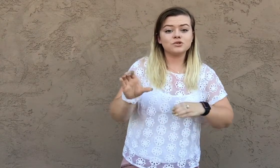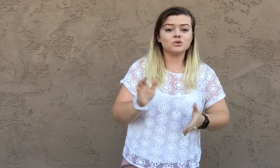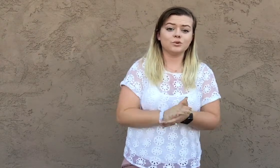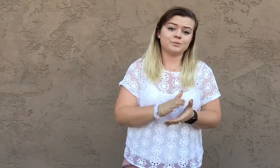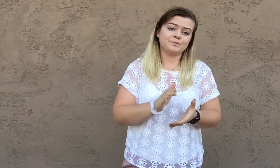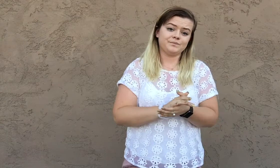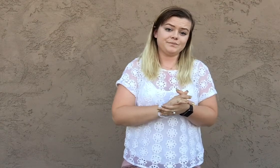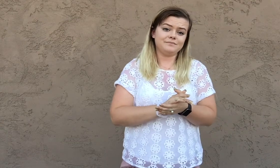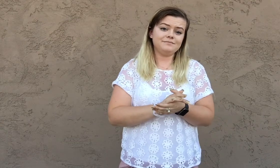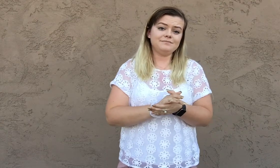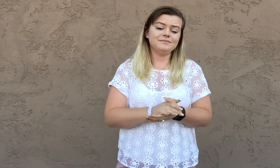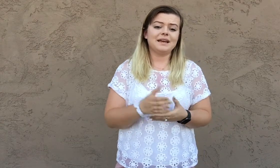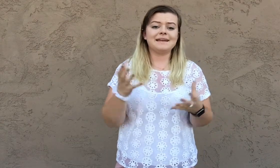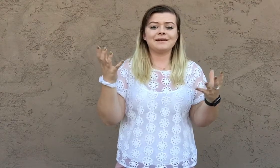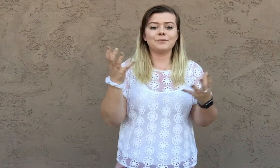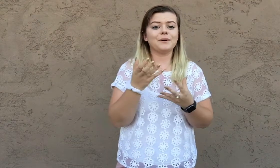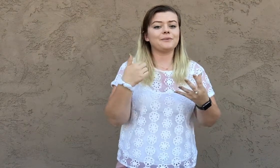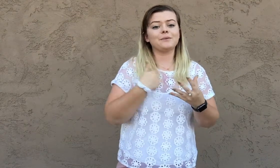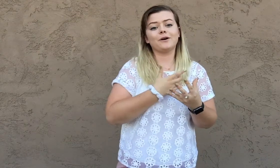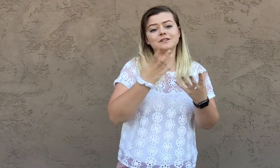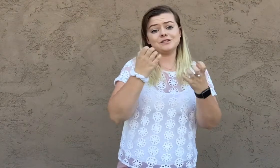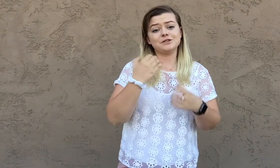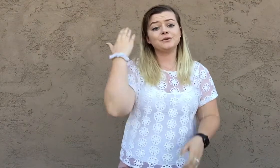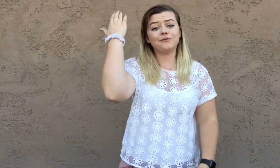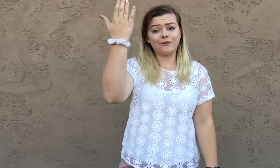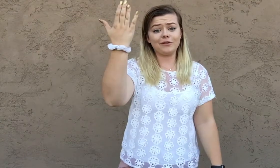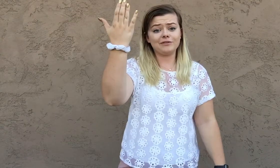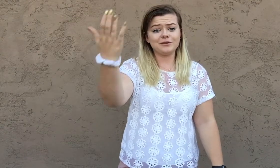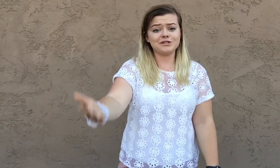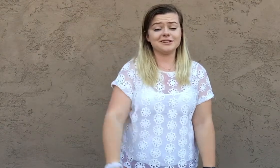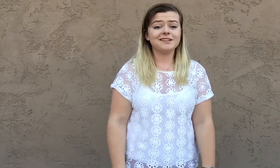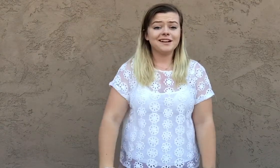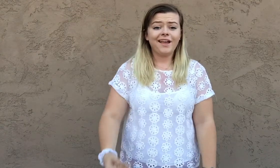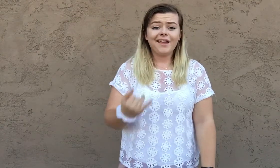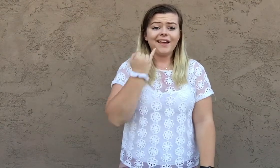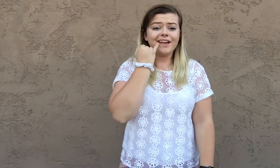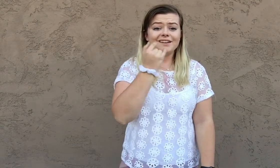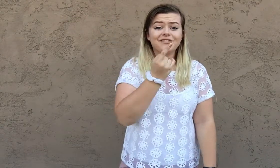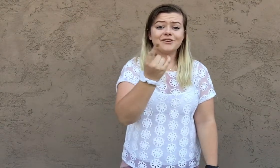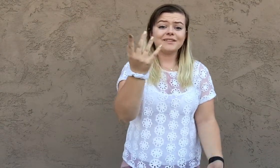school and what we want to do for the future. And if you're like